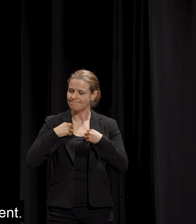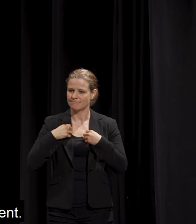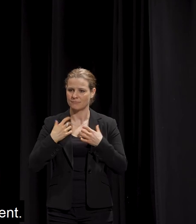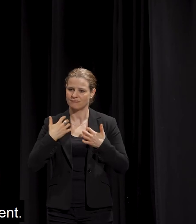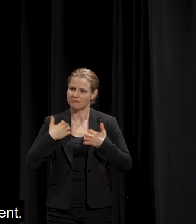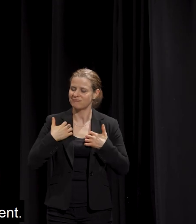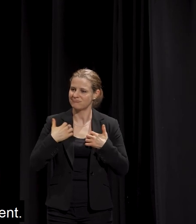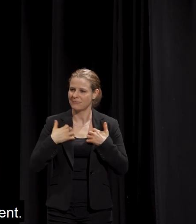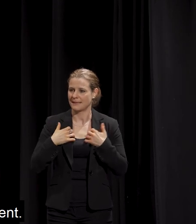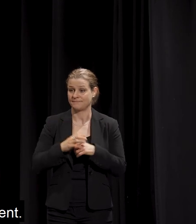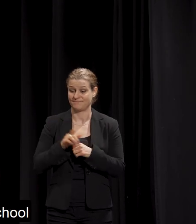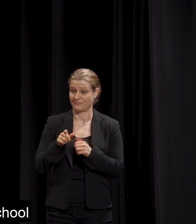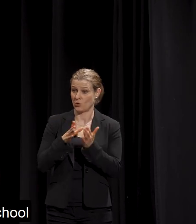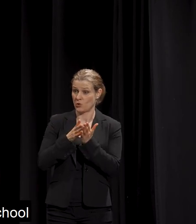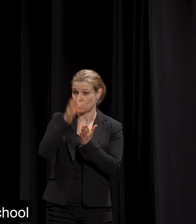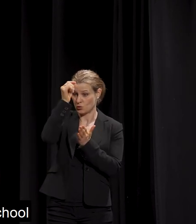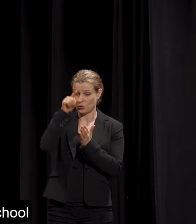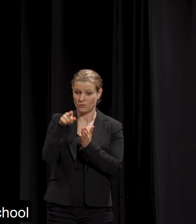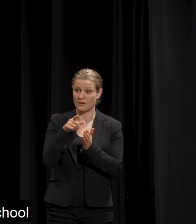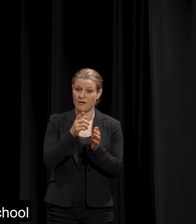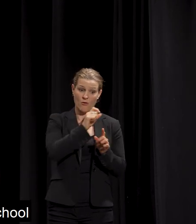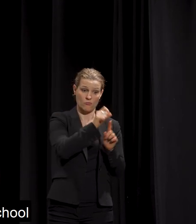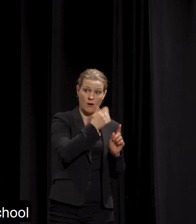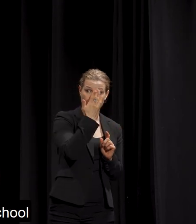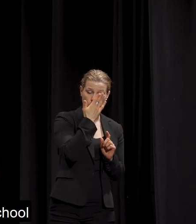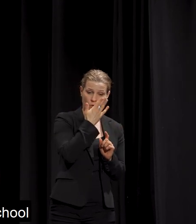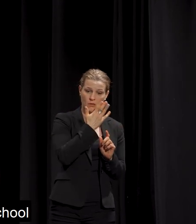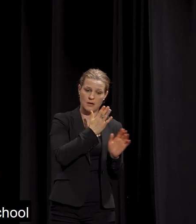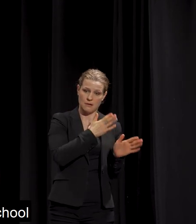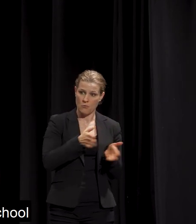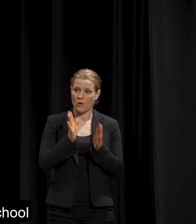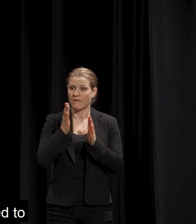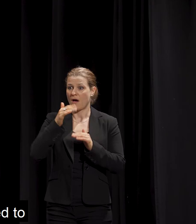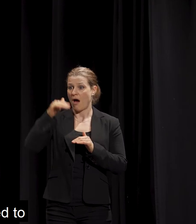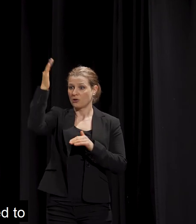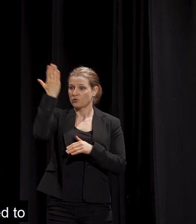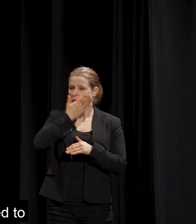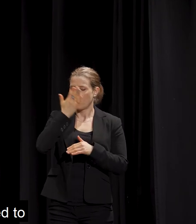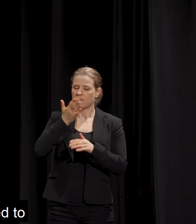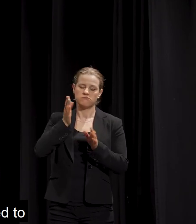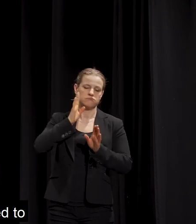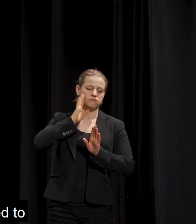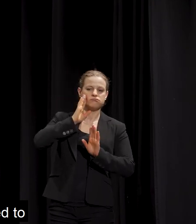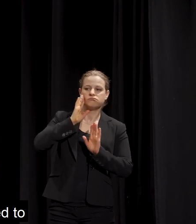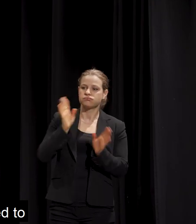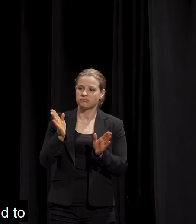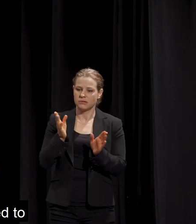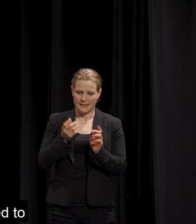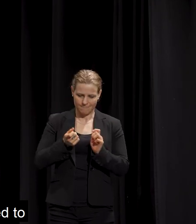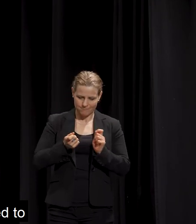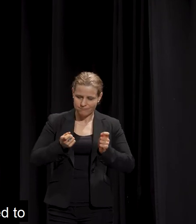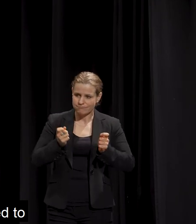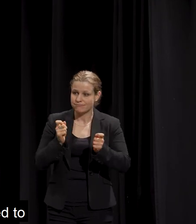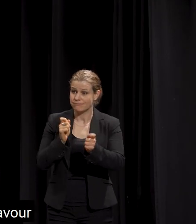every moment. This student's transition to secondary school has been nothing short of exemplary, and we are excited to see